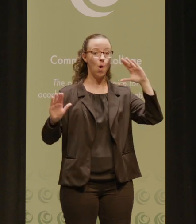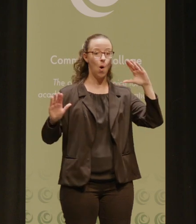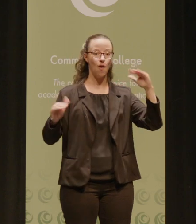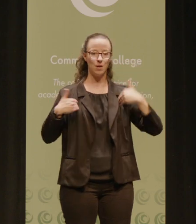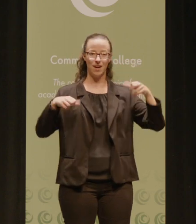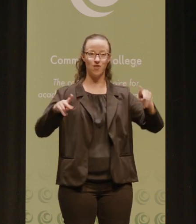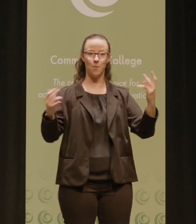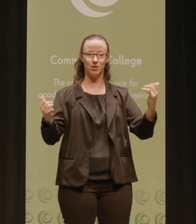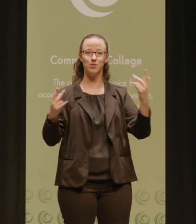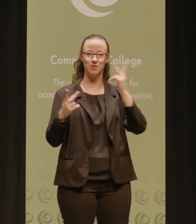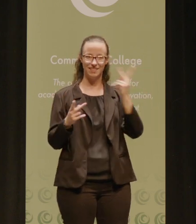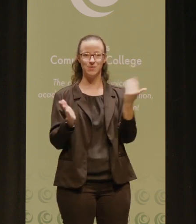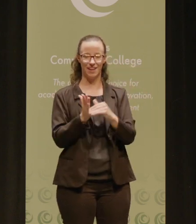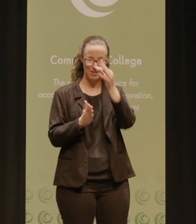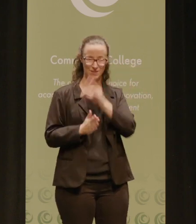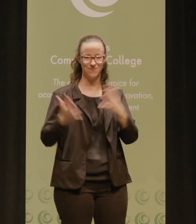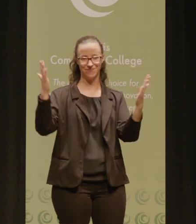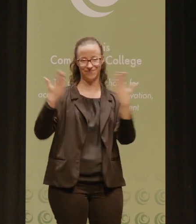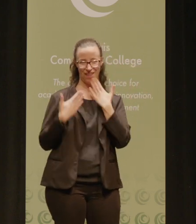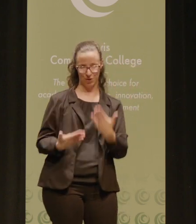the opportunity to engage with you again soon. Thank you so much.